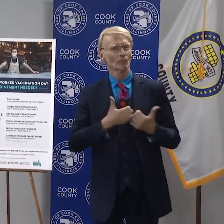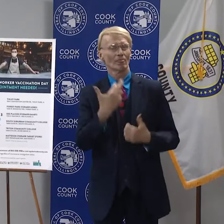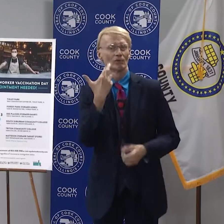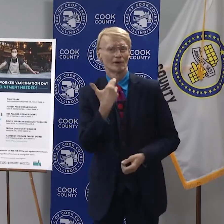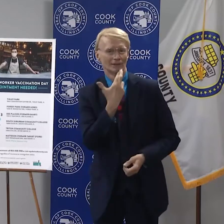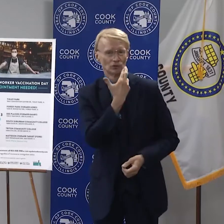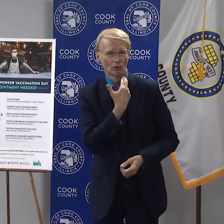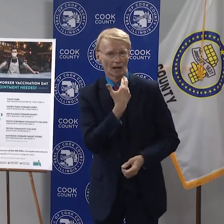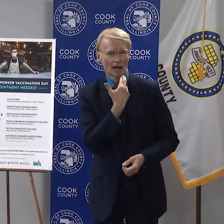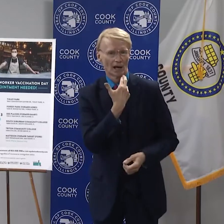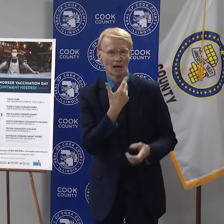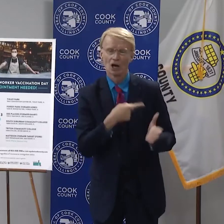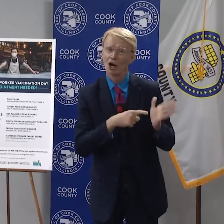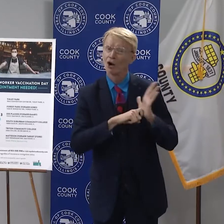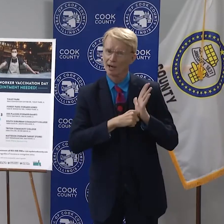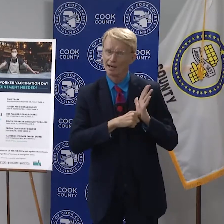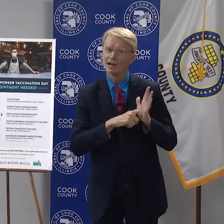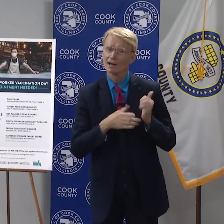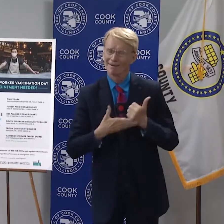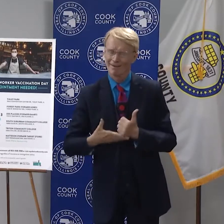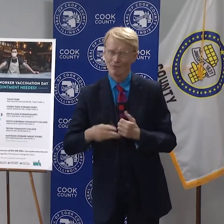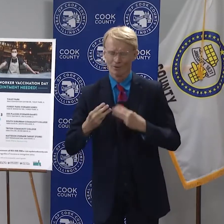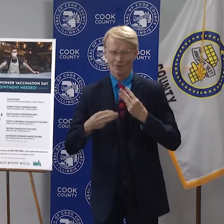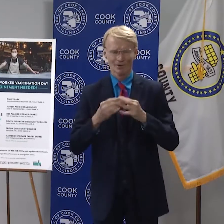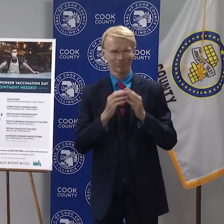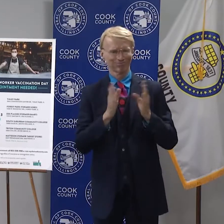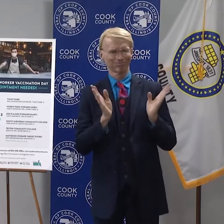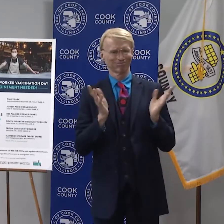restaurants are a key component of our society.